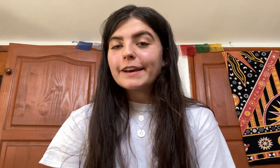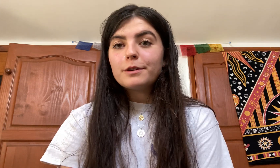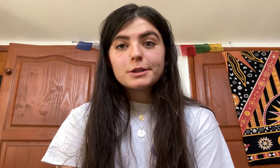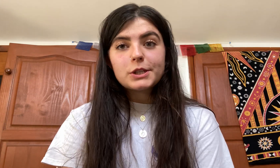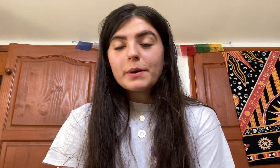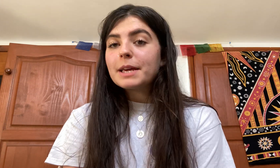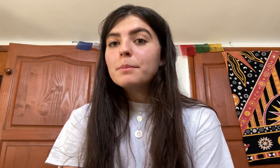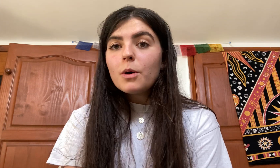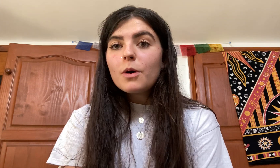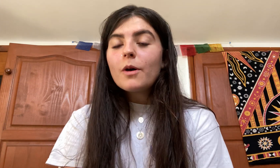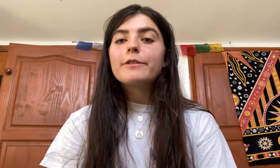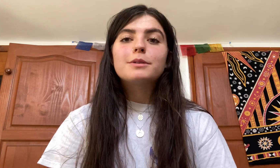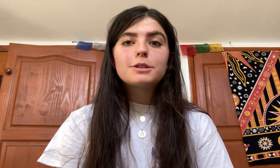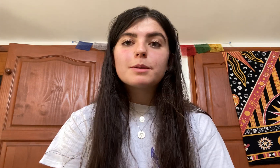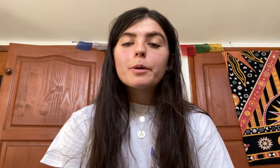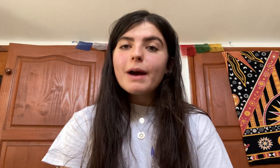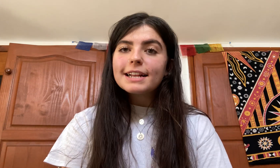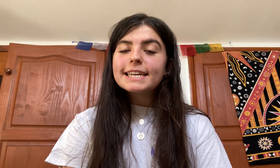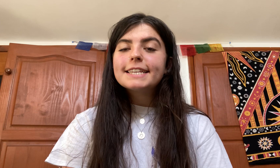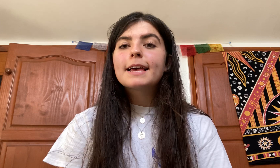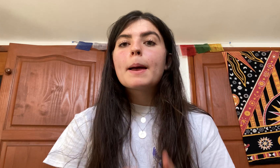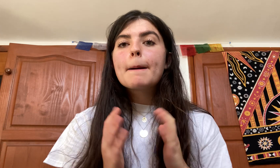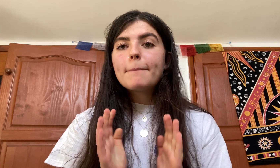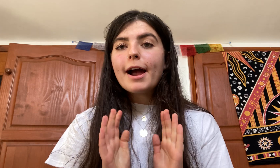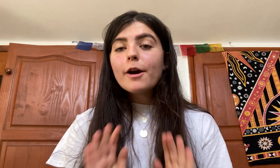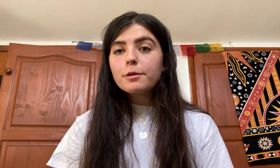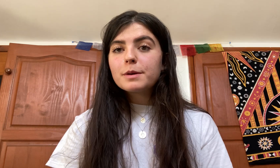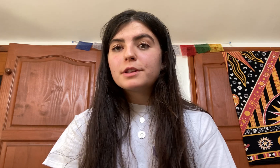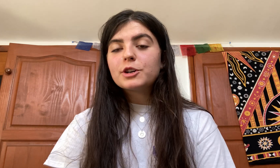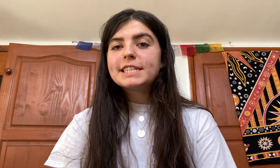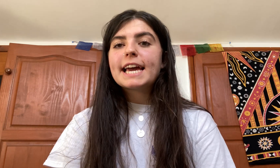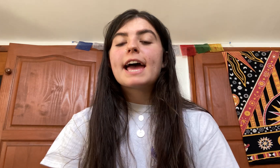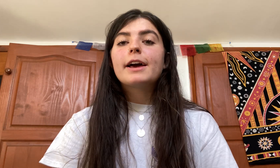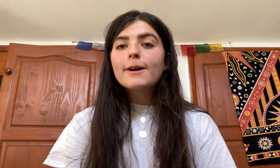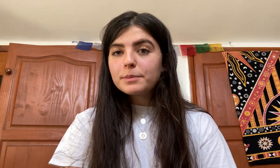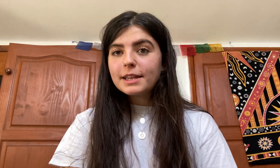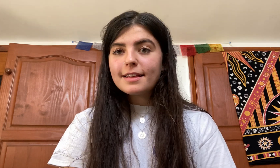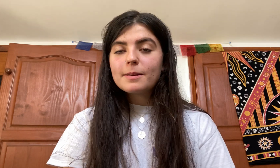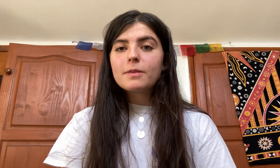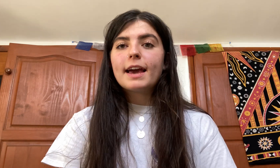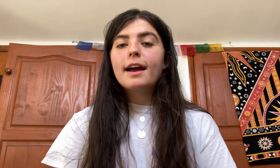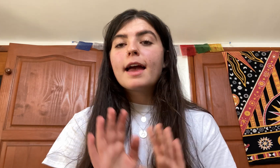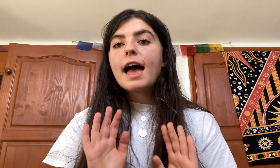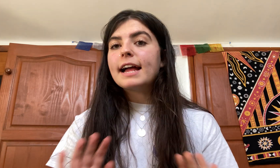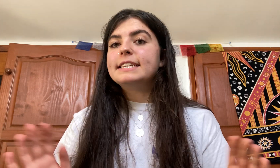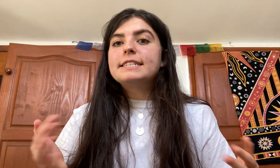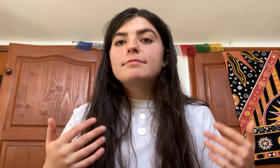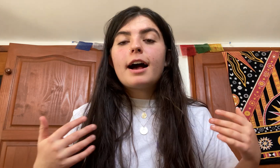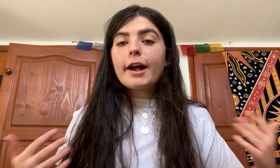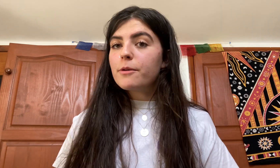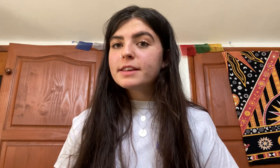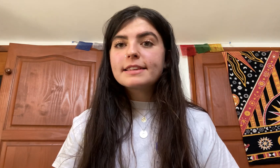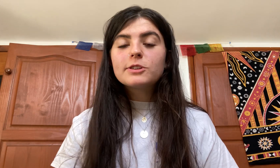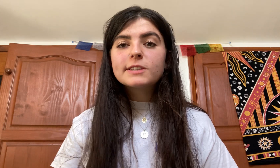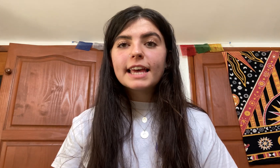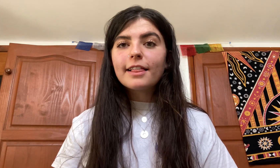you want to do any more, if you want to do any more practice. But I hope you enjoyed it, and I hope you learnt something, and I hope this is a new skill that